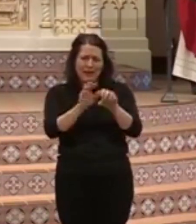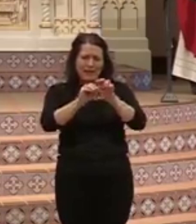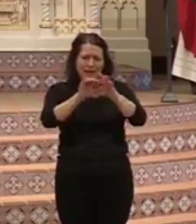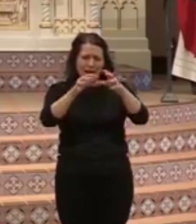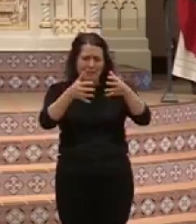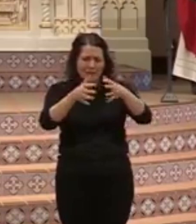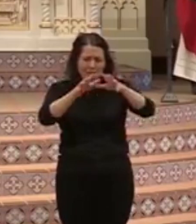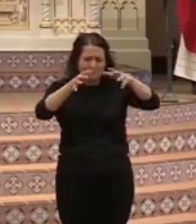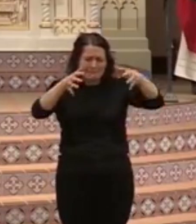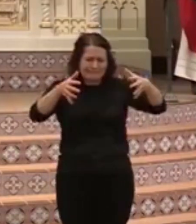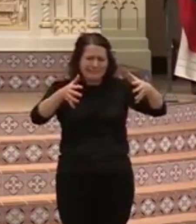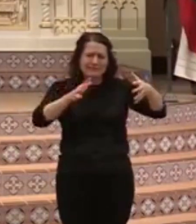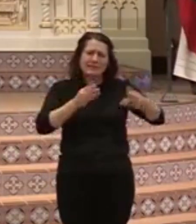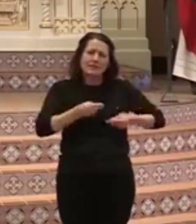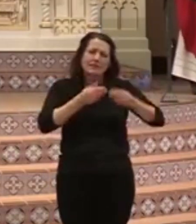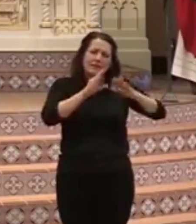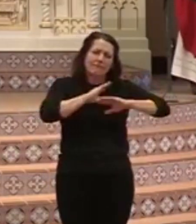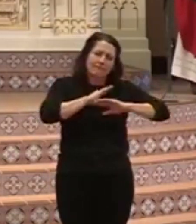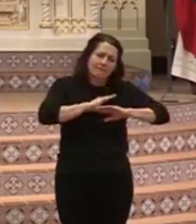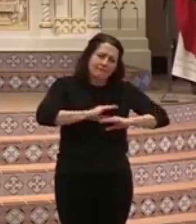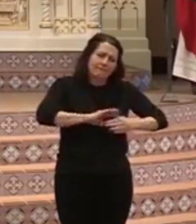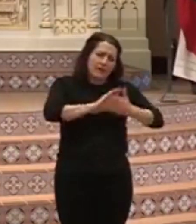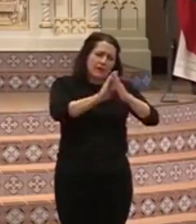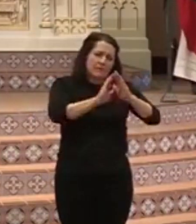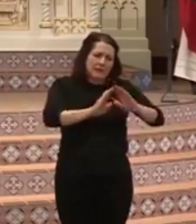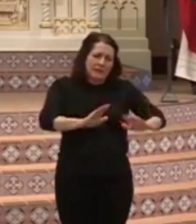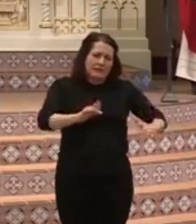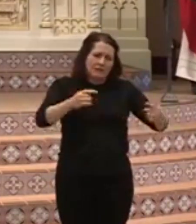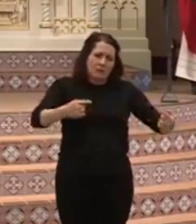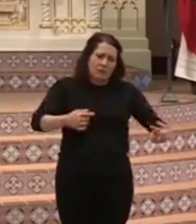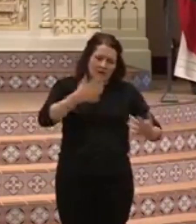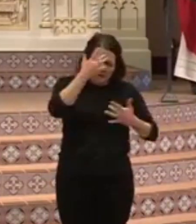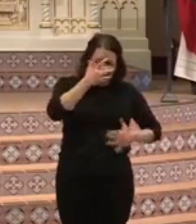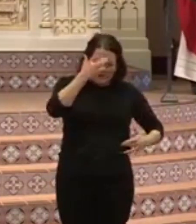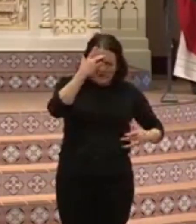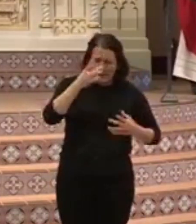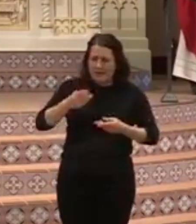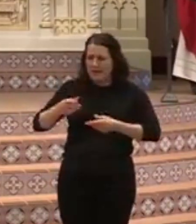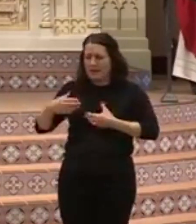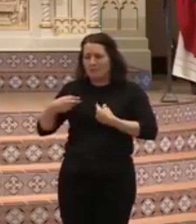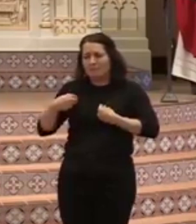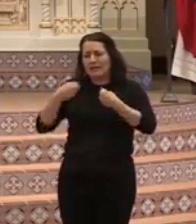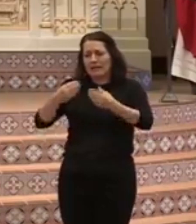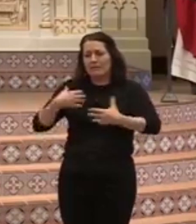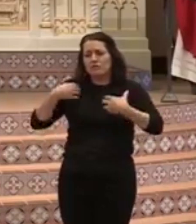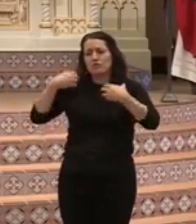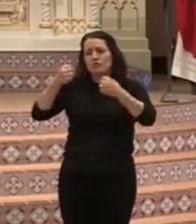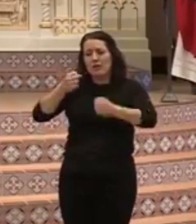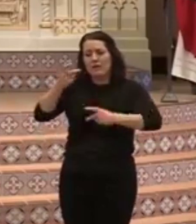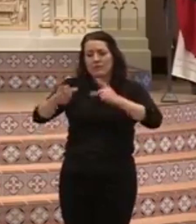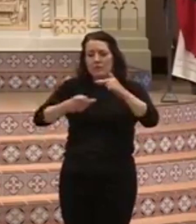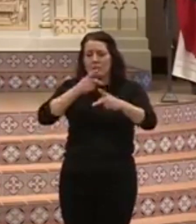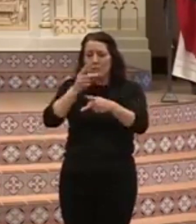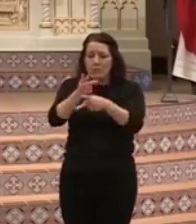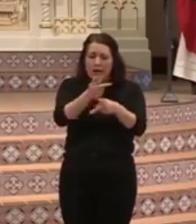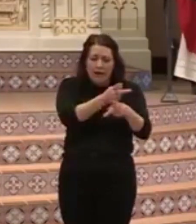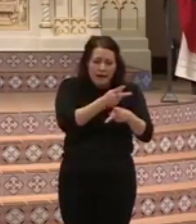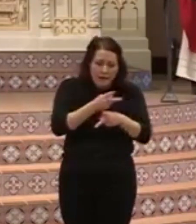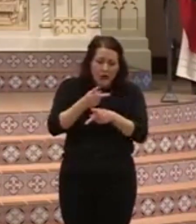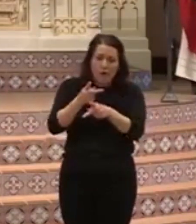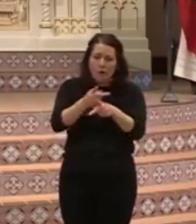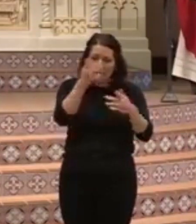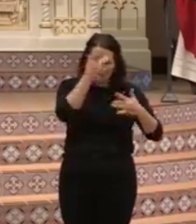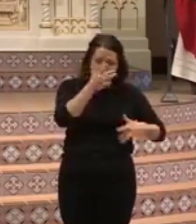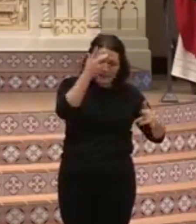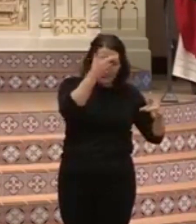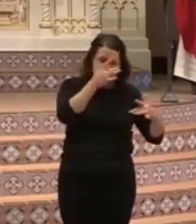the pain of the sick. Give strength to those who care for them. Welcome into your peace